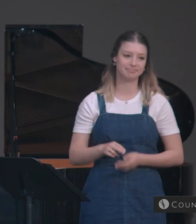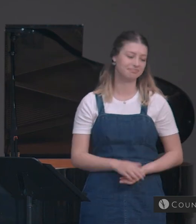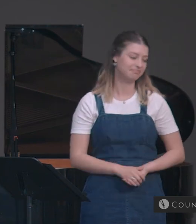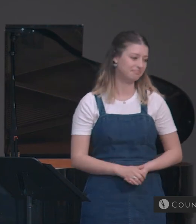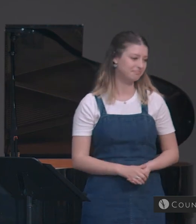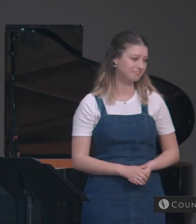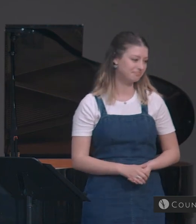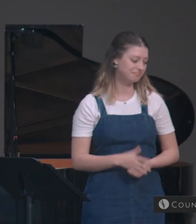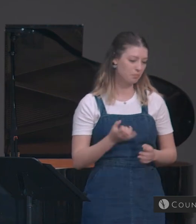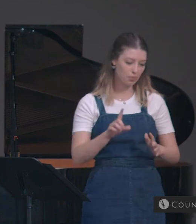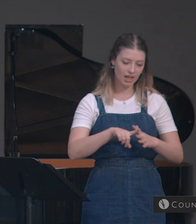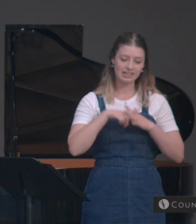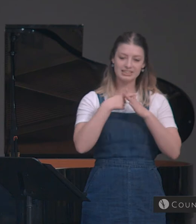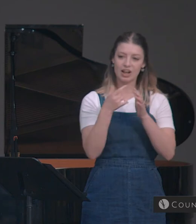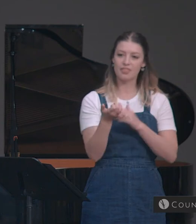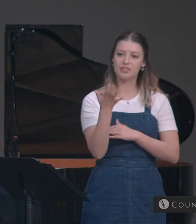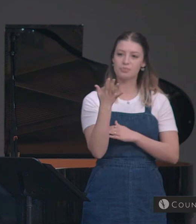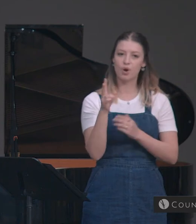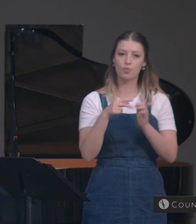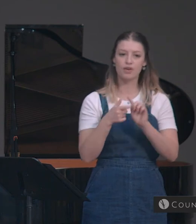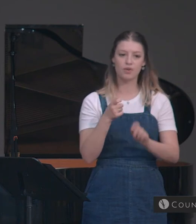morning reading from